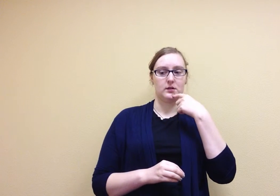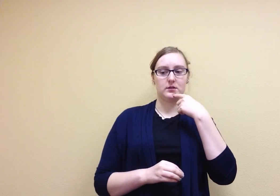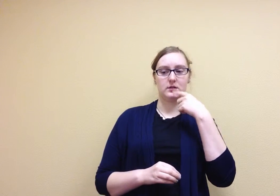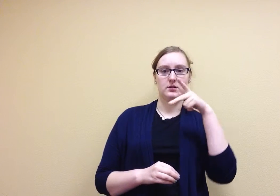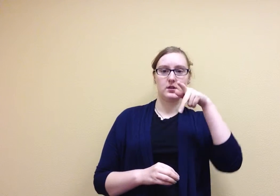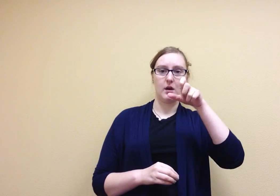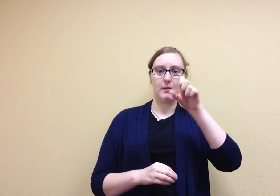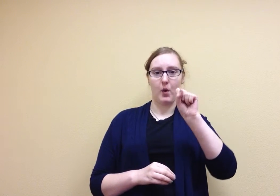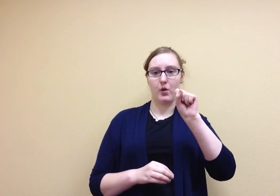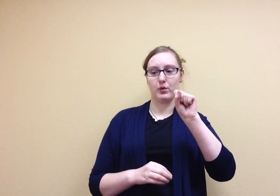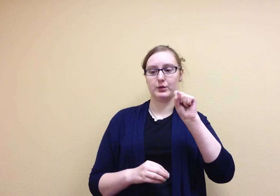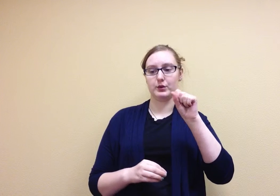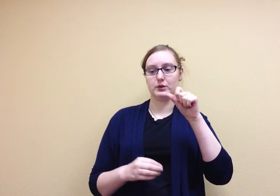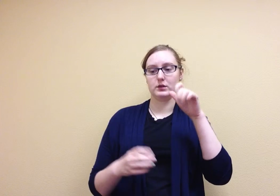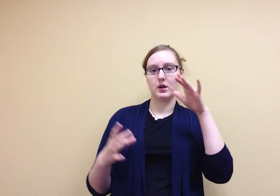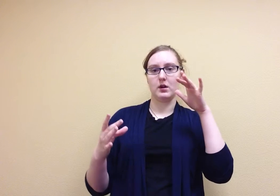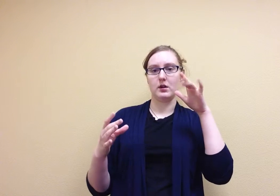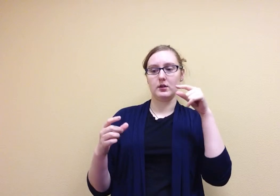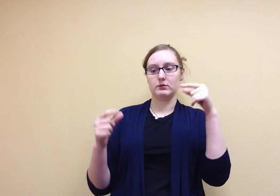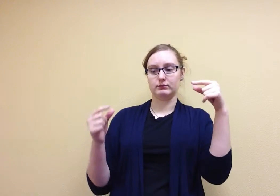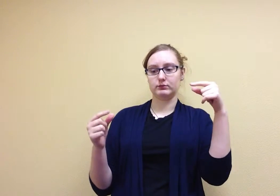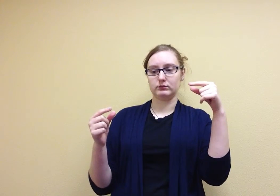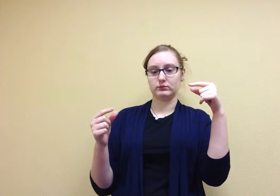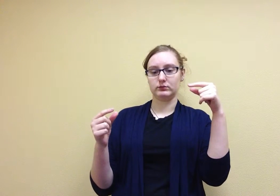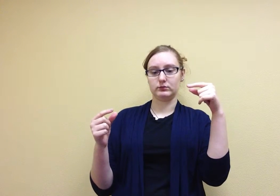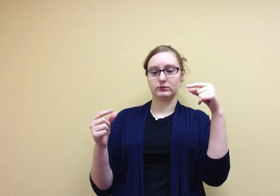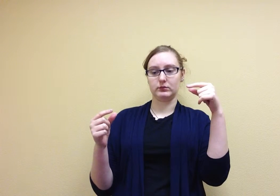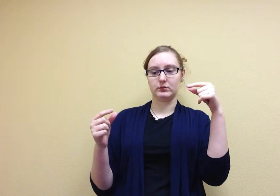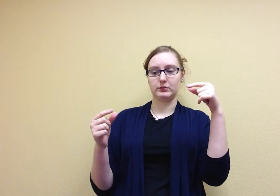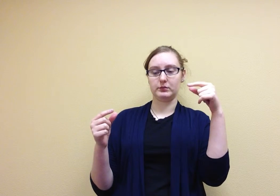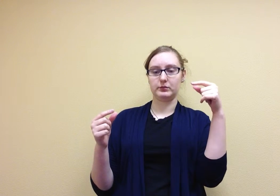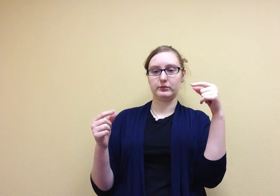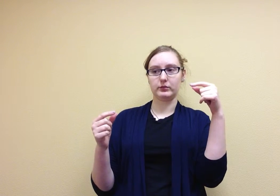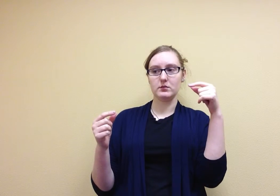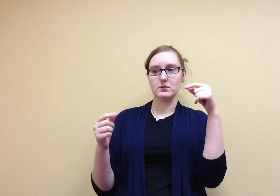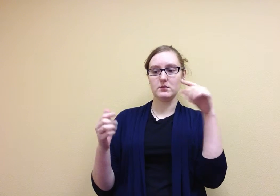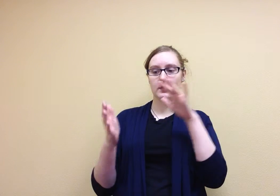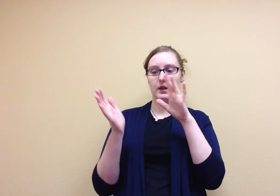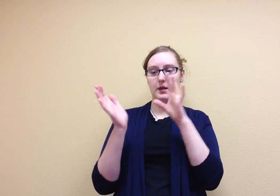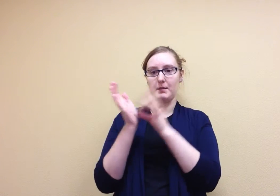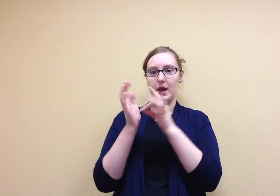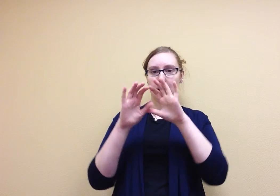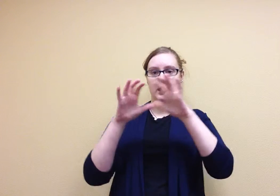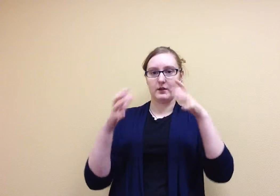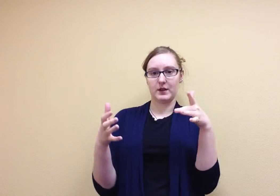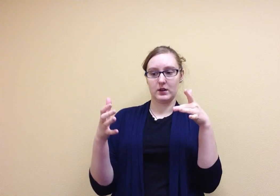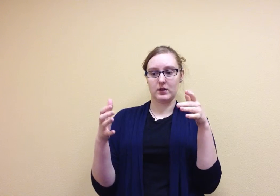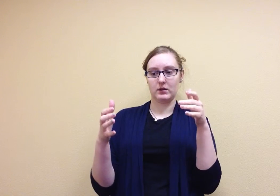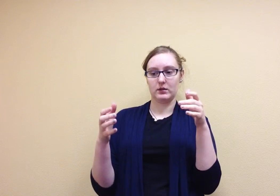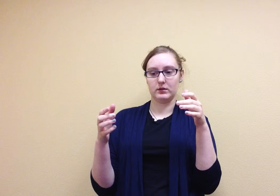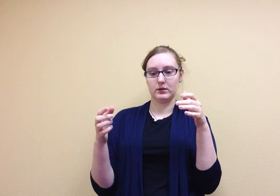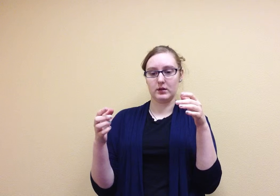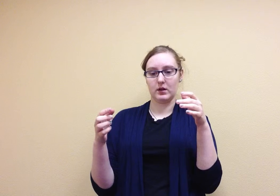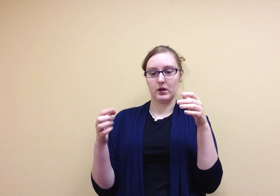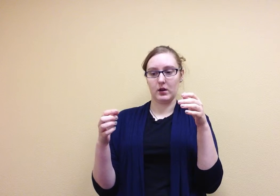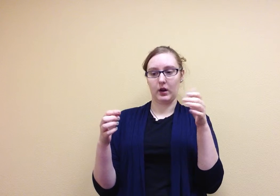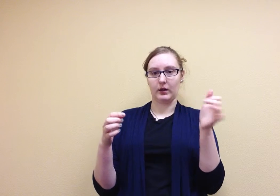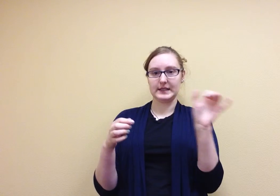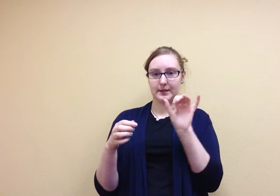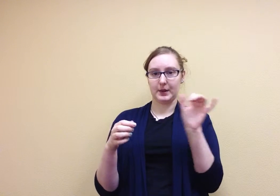middle, the magnetic field of the two poles are like. Well, you read it right off, but I want you to tell me in your own words what's